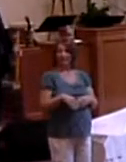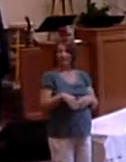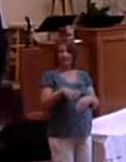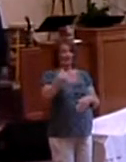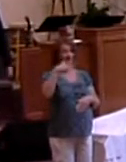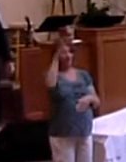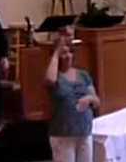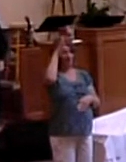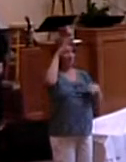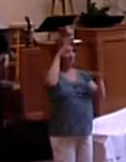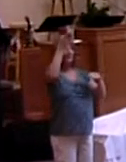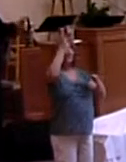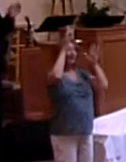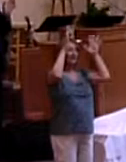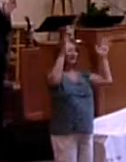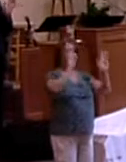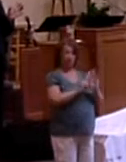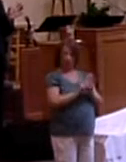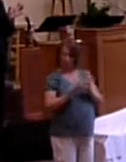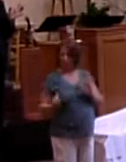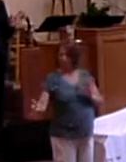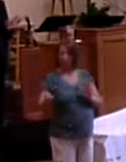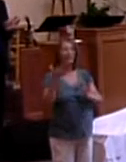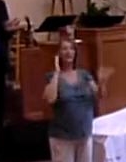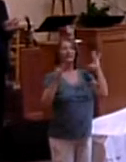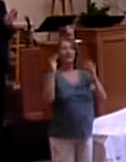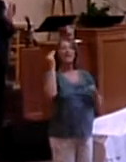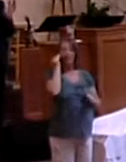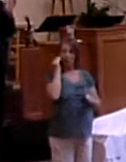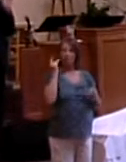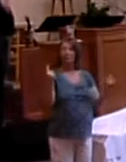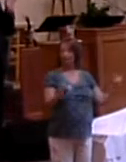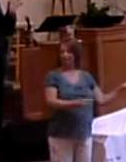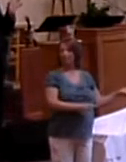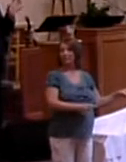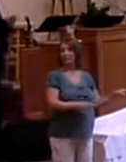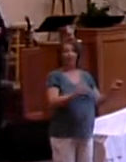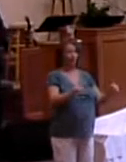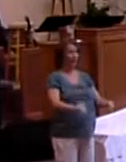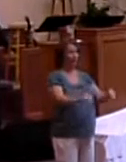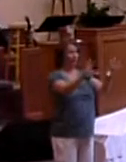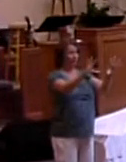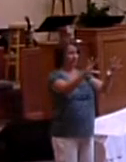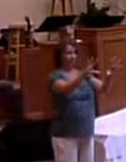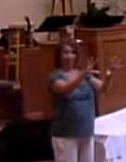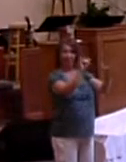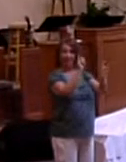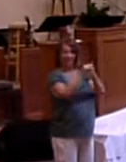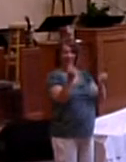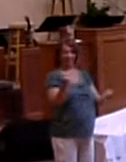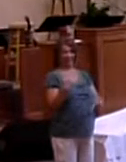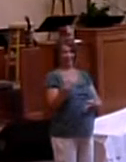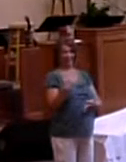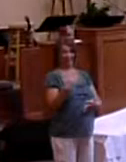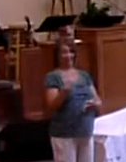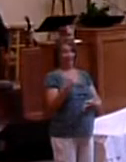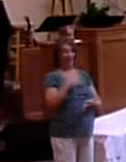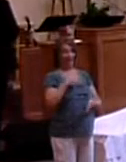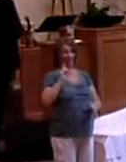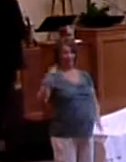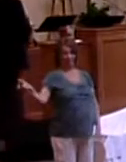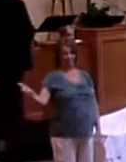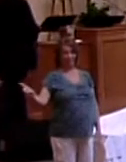sticks, right? Because that deer knew what was coming. It was headlights. And the headlights are scary, and I'm getting out of